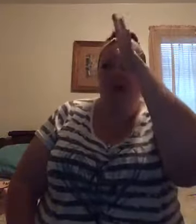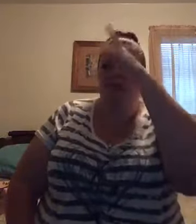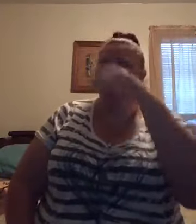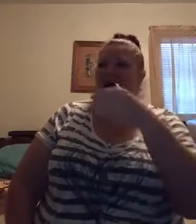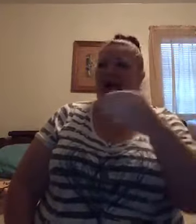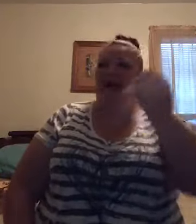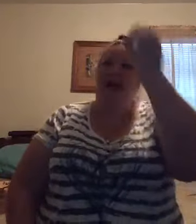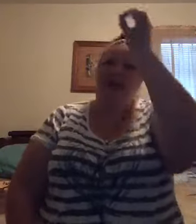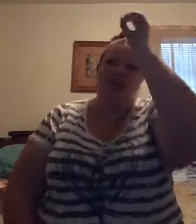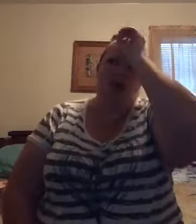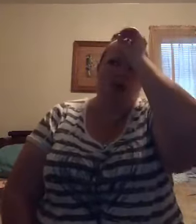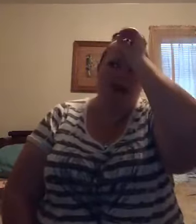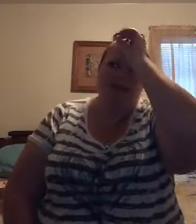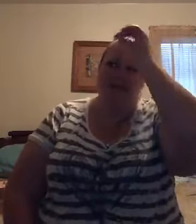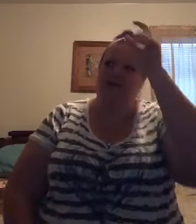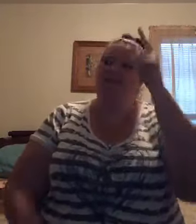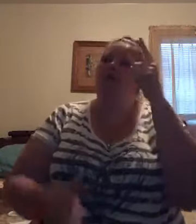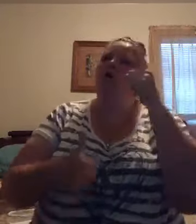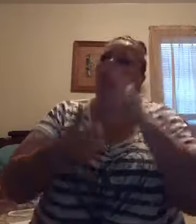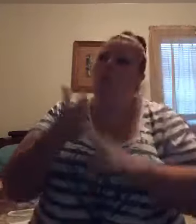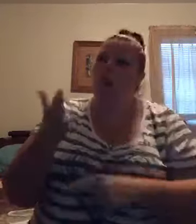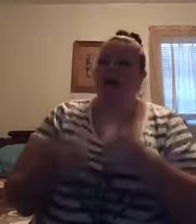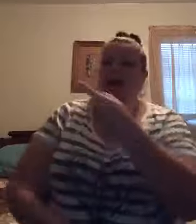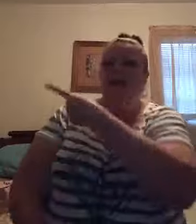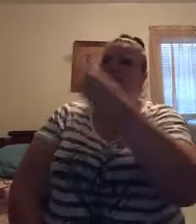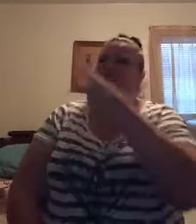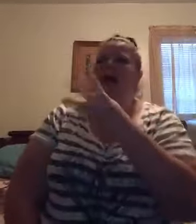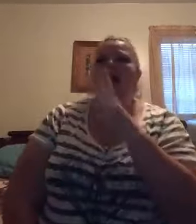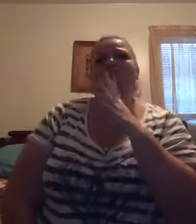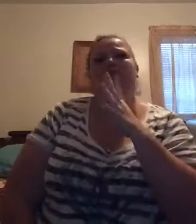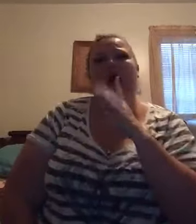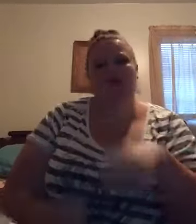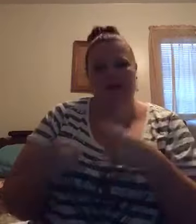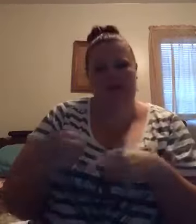stepfather had no idea what they were talking about.